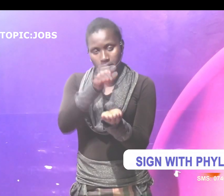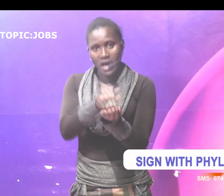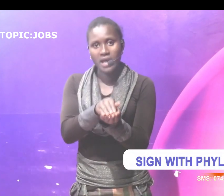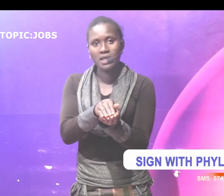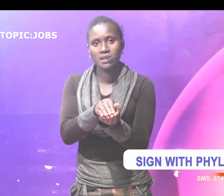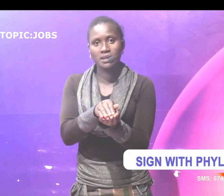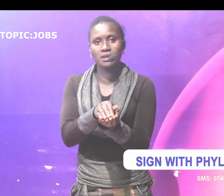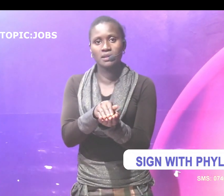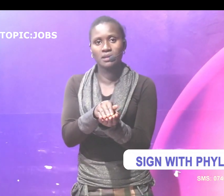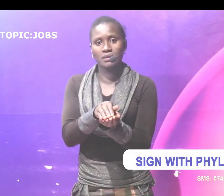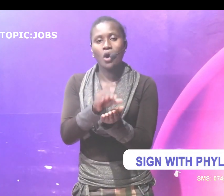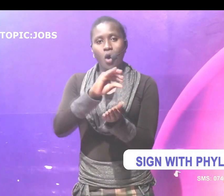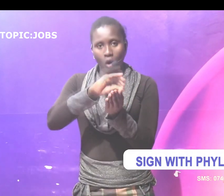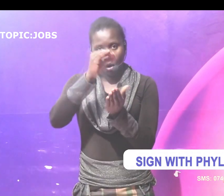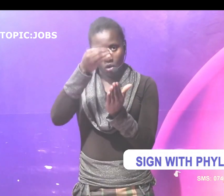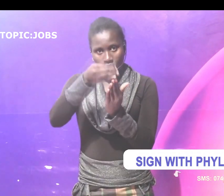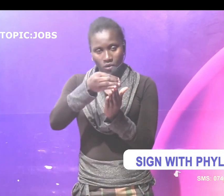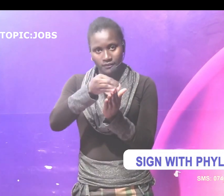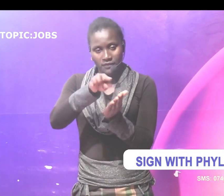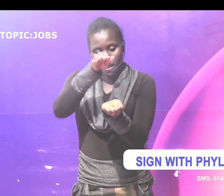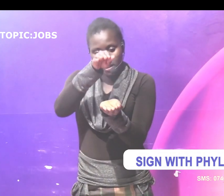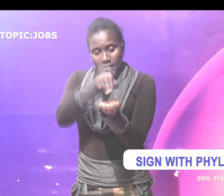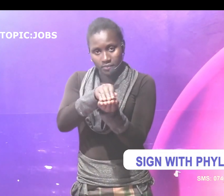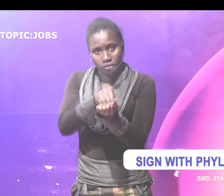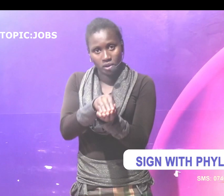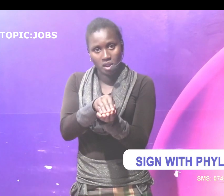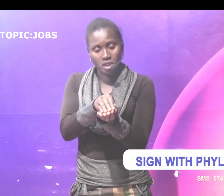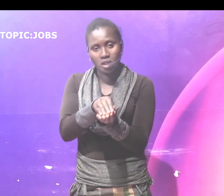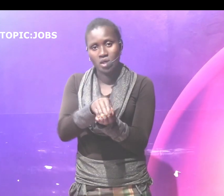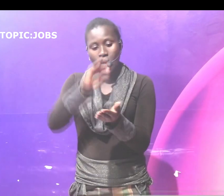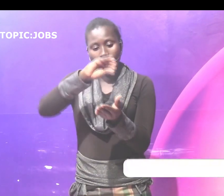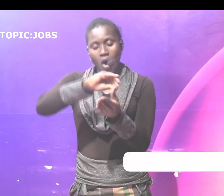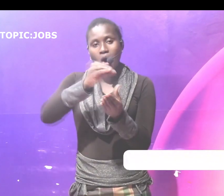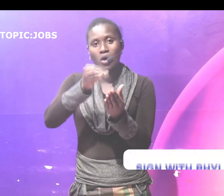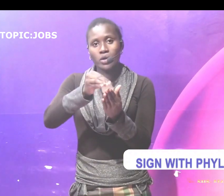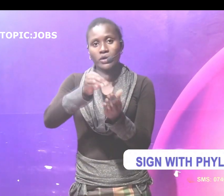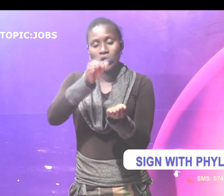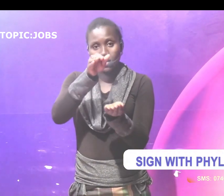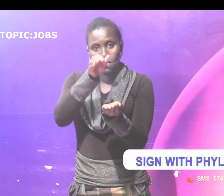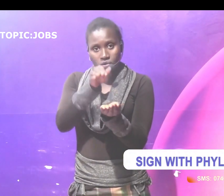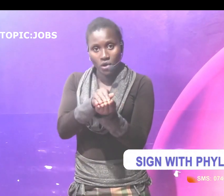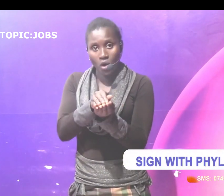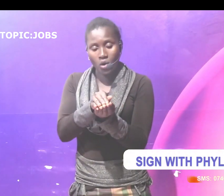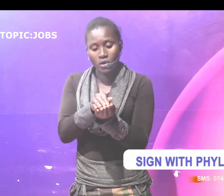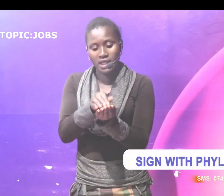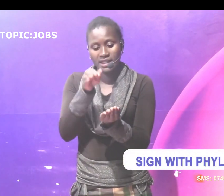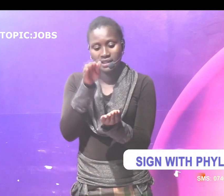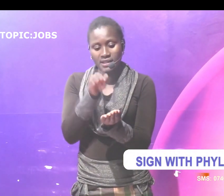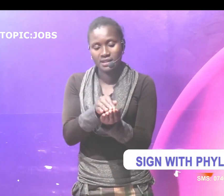Bank or keep or store. It is